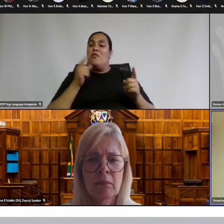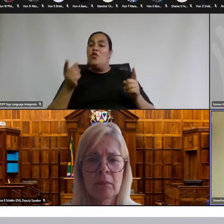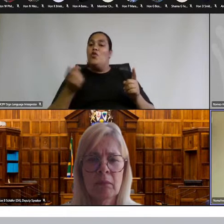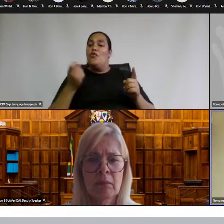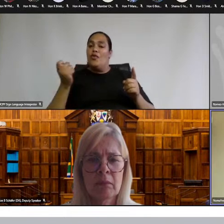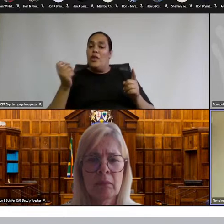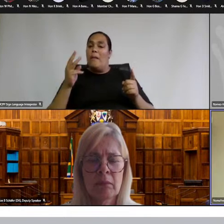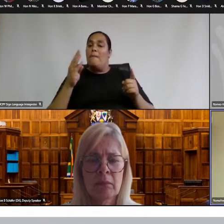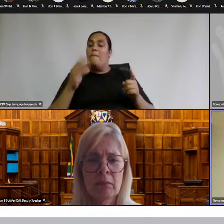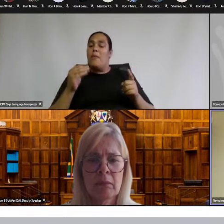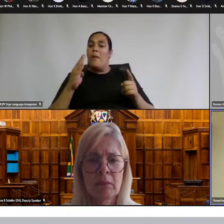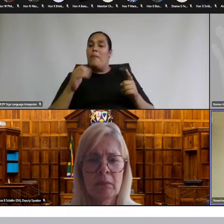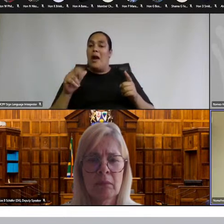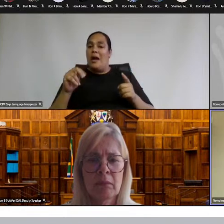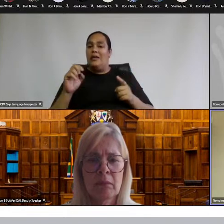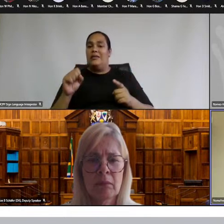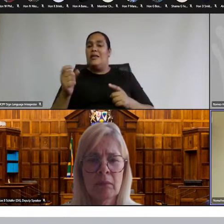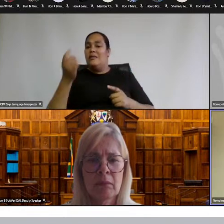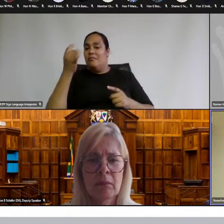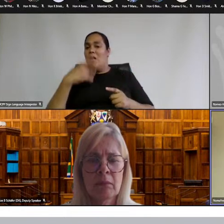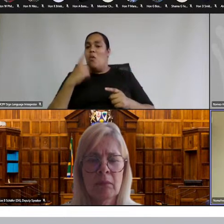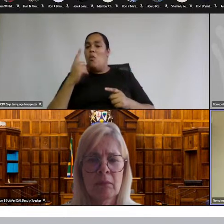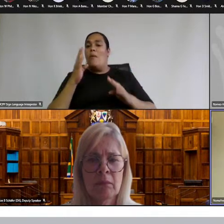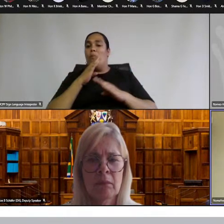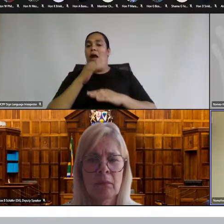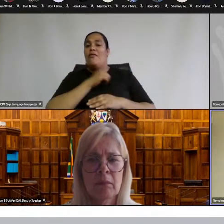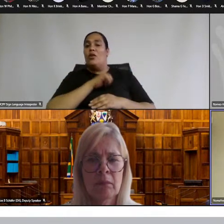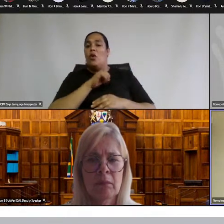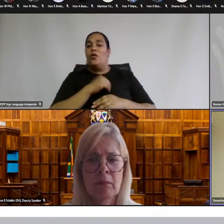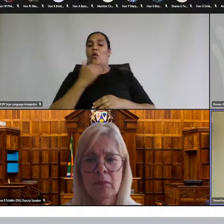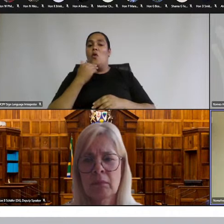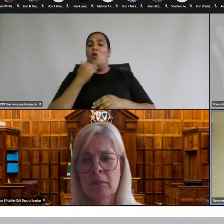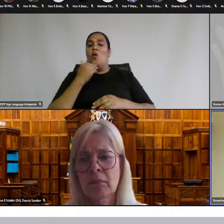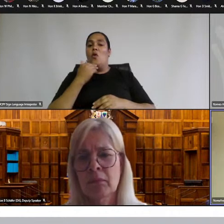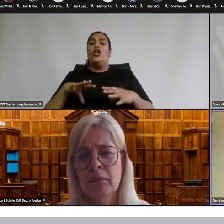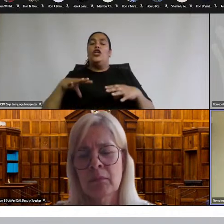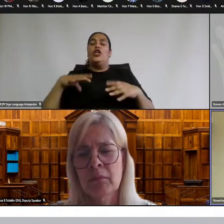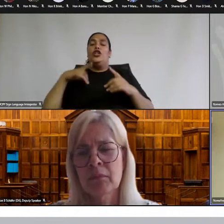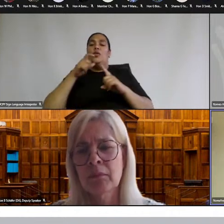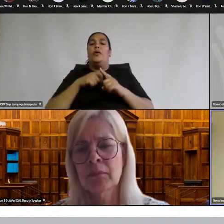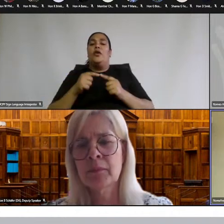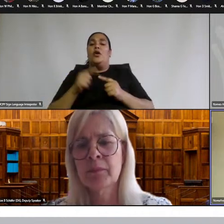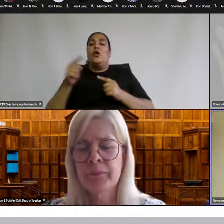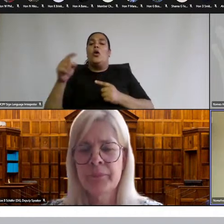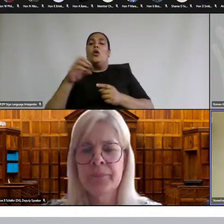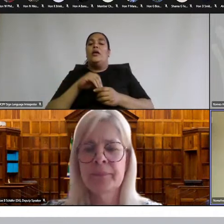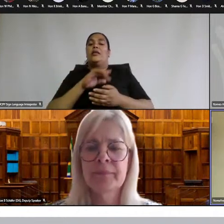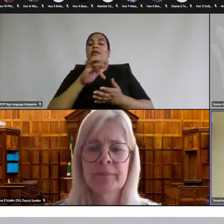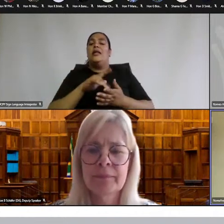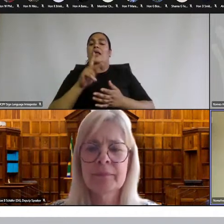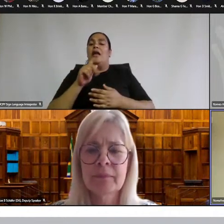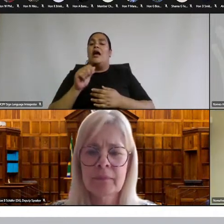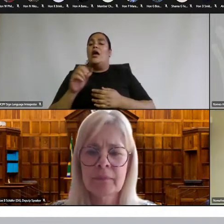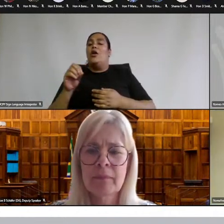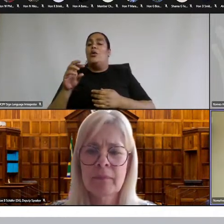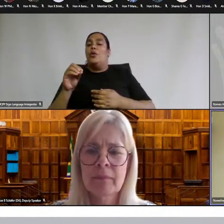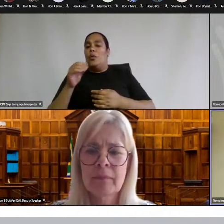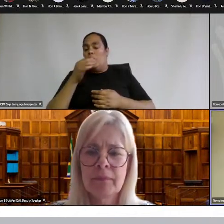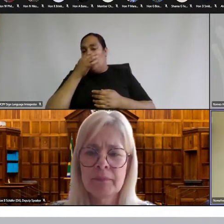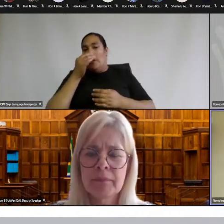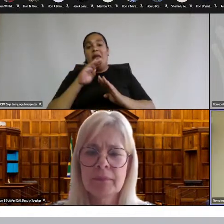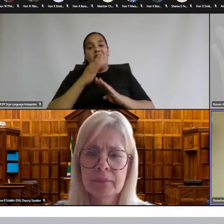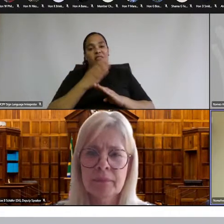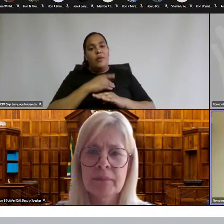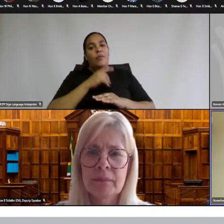from, mention one private hospital that a billionaire could attend from in the Central Karoo, for example.